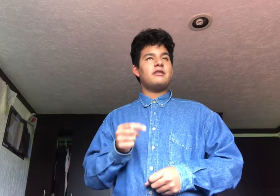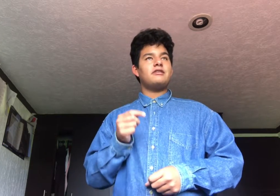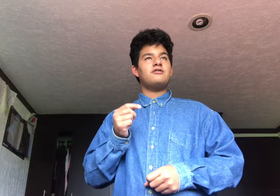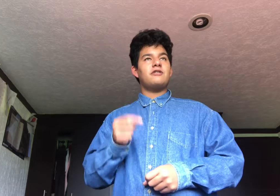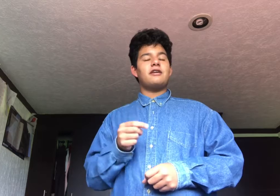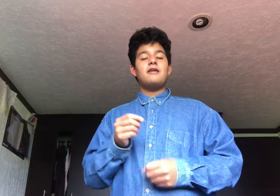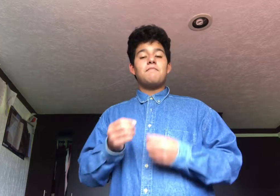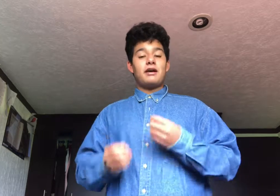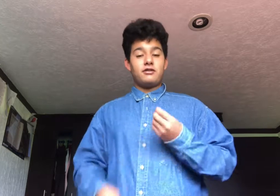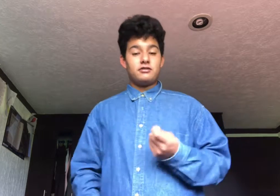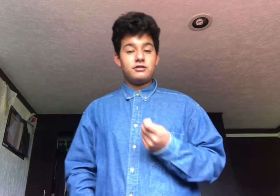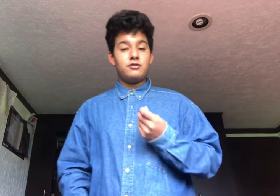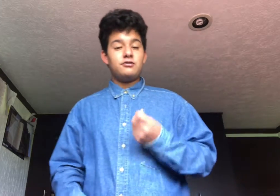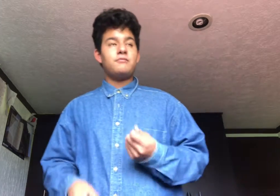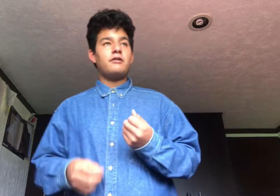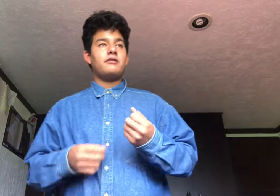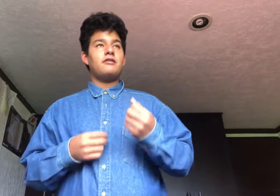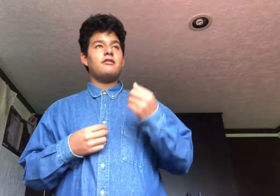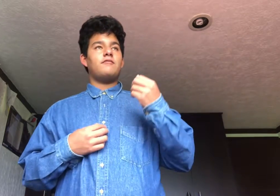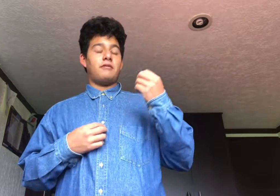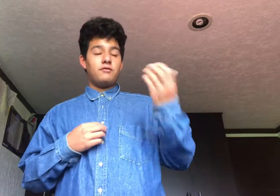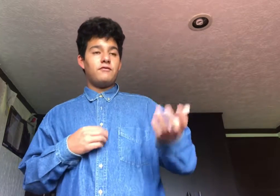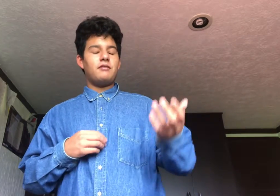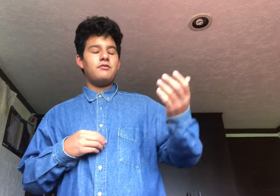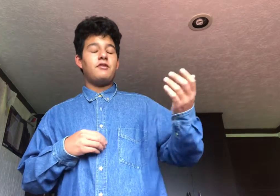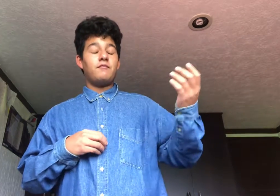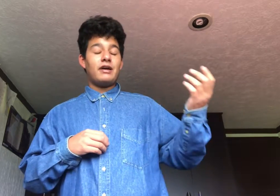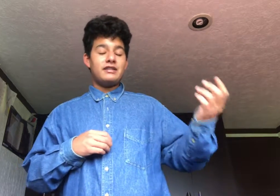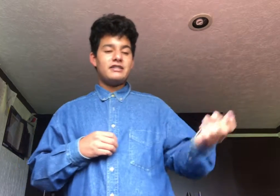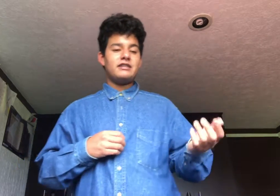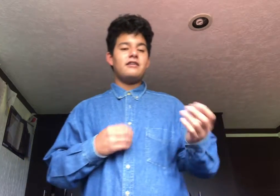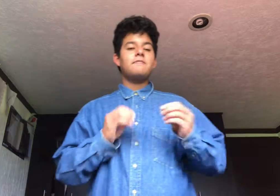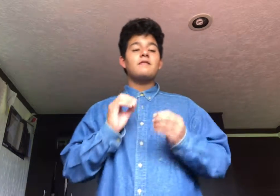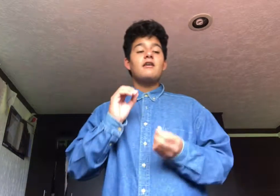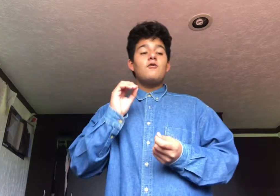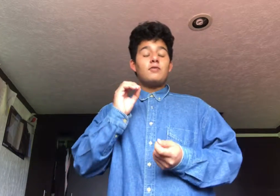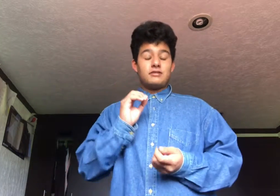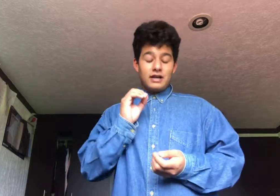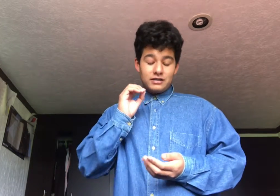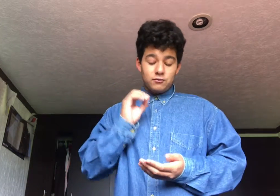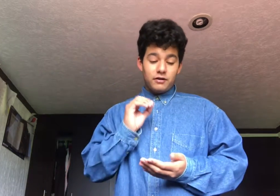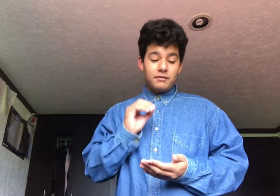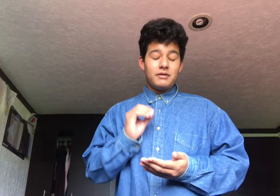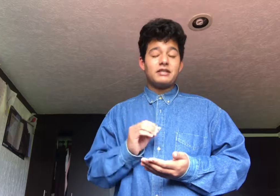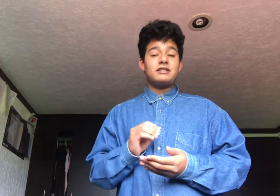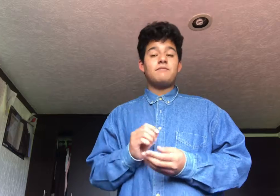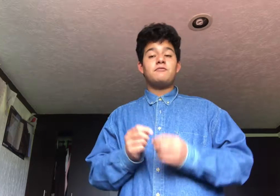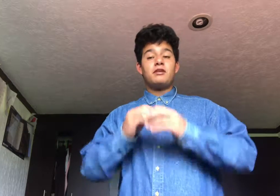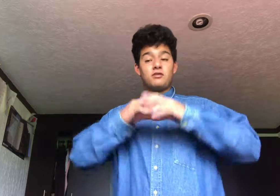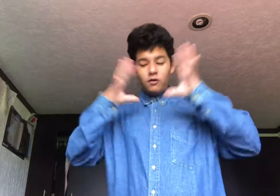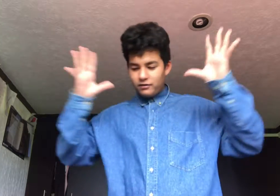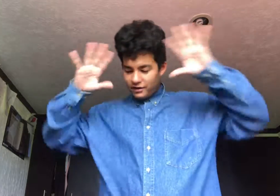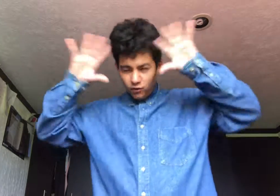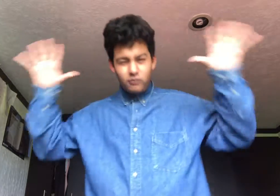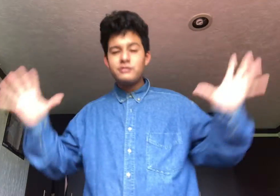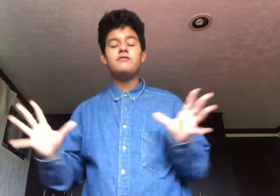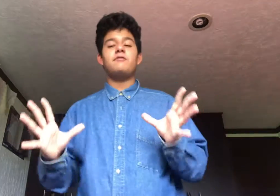Submarine Journey by Jules Verne, the movie by Disney, has one of the best examples because the whole